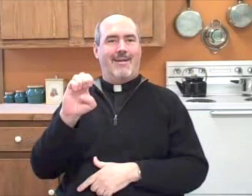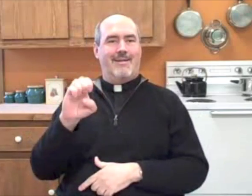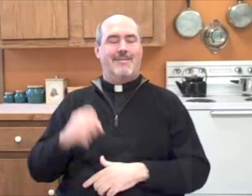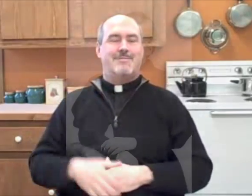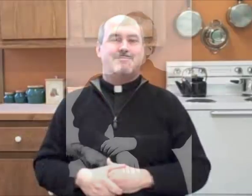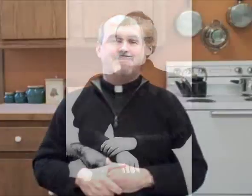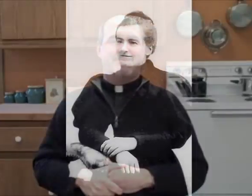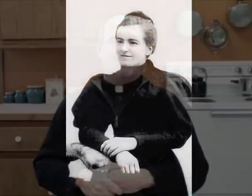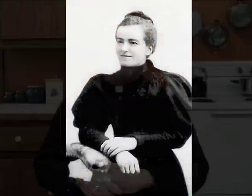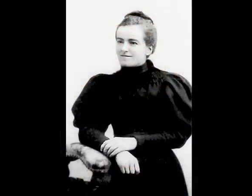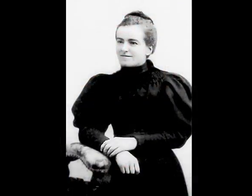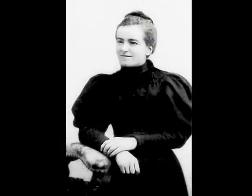out.